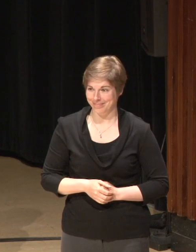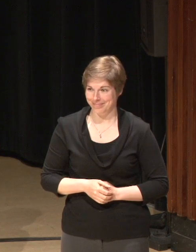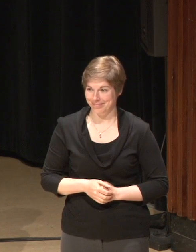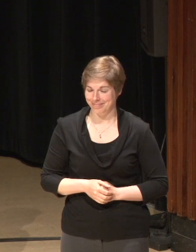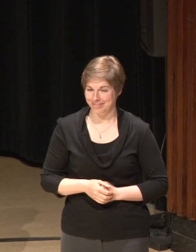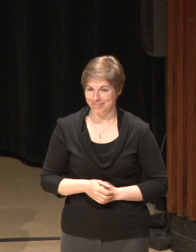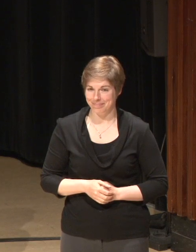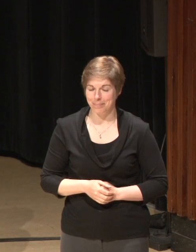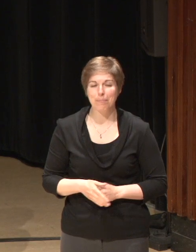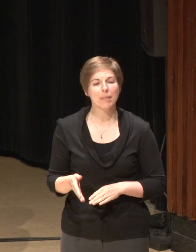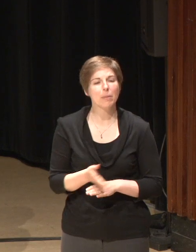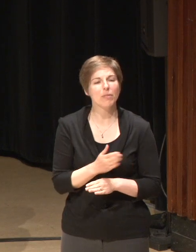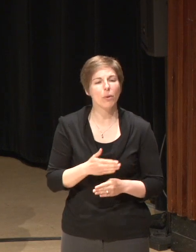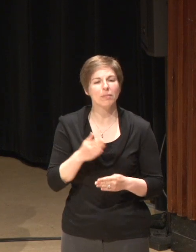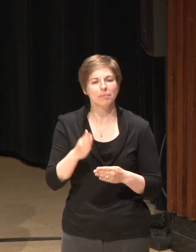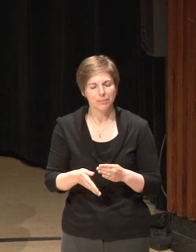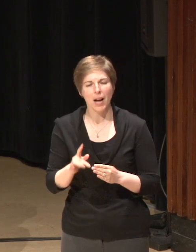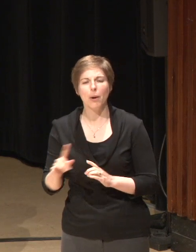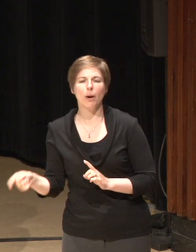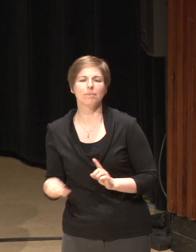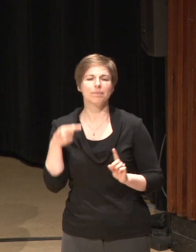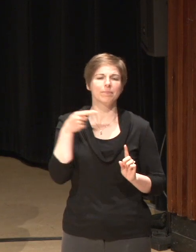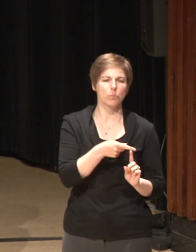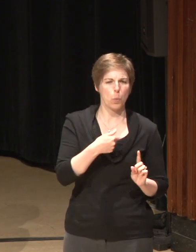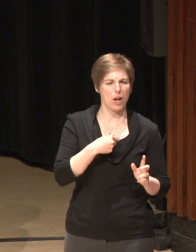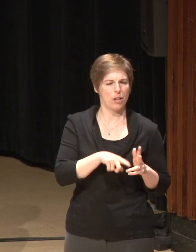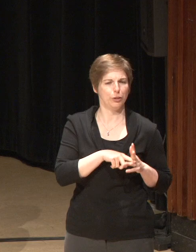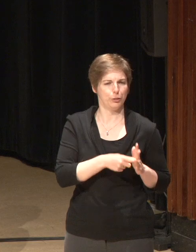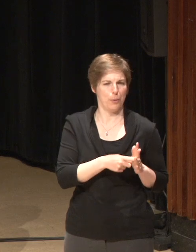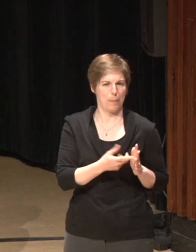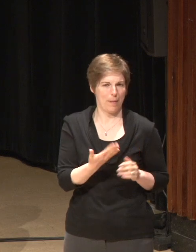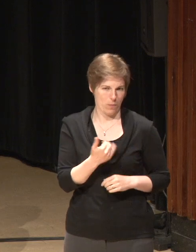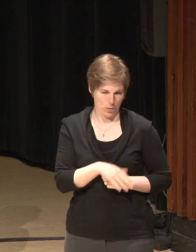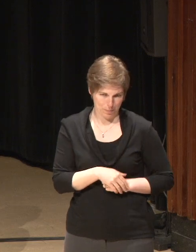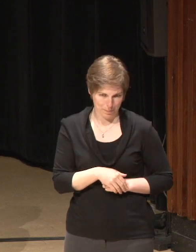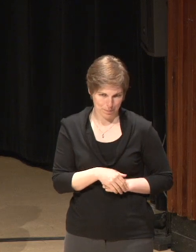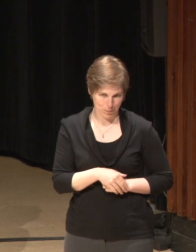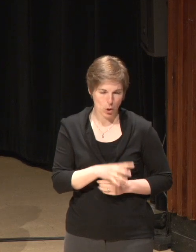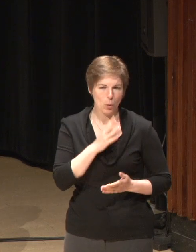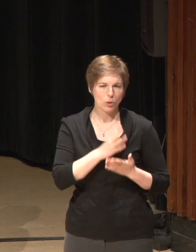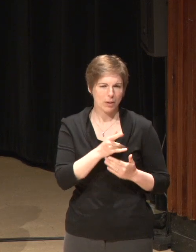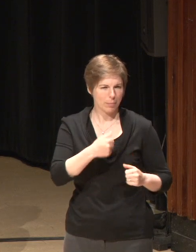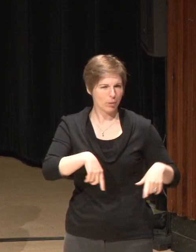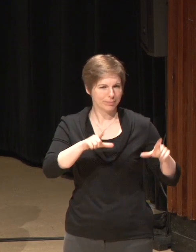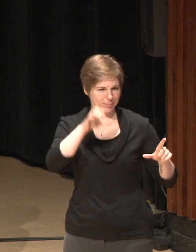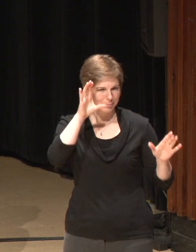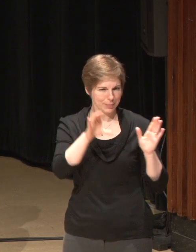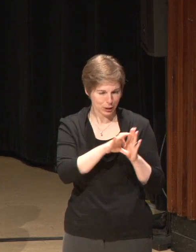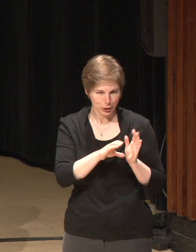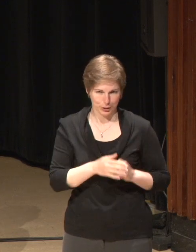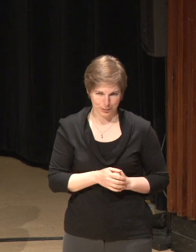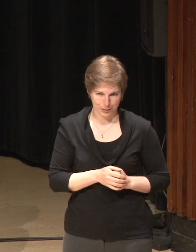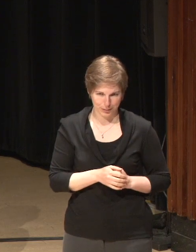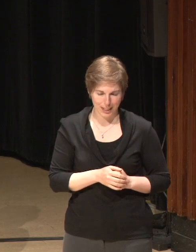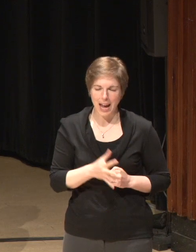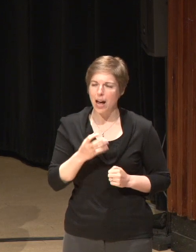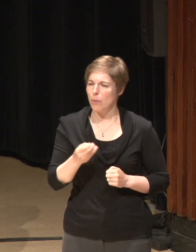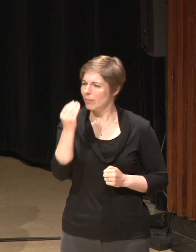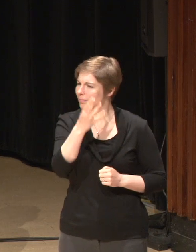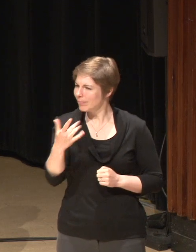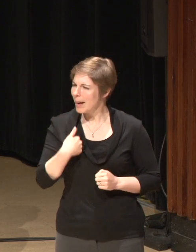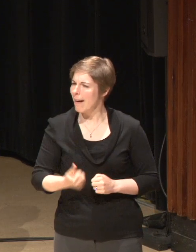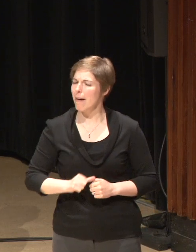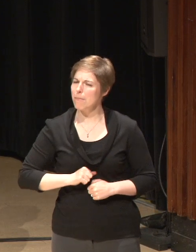Before I finish up, I want to go back to that journey I was talking about earlier. I want to say how proud I am to be among such brilliant